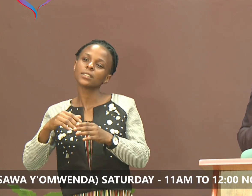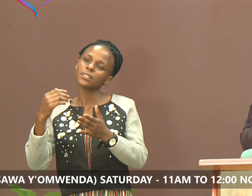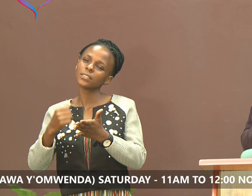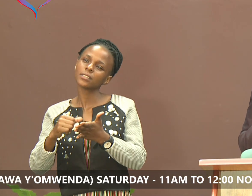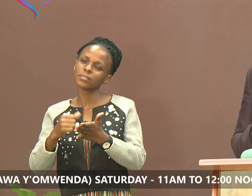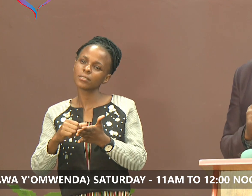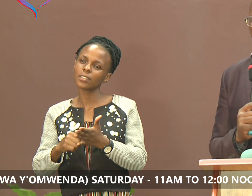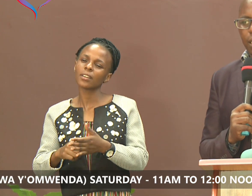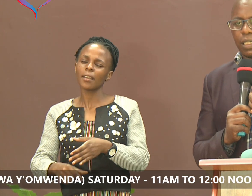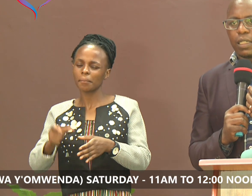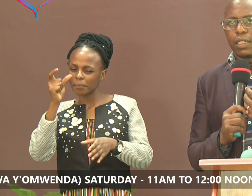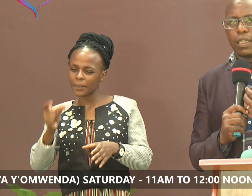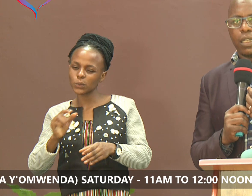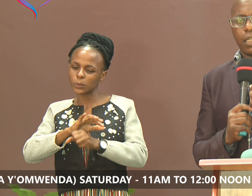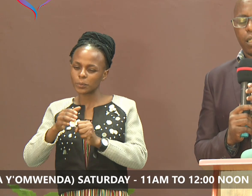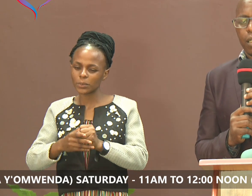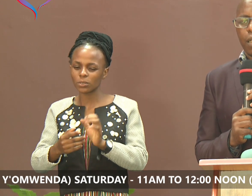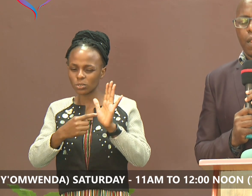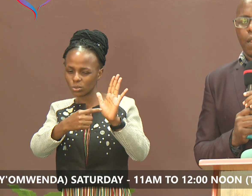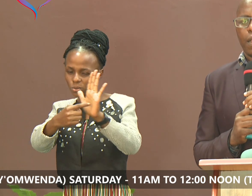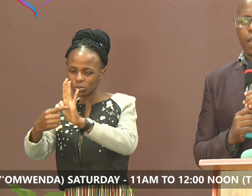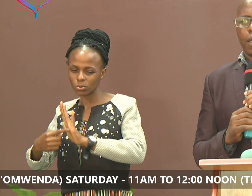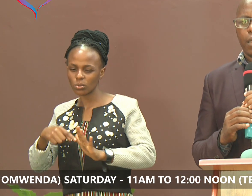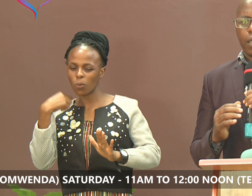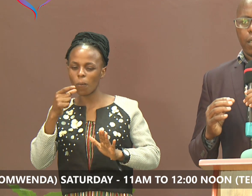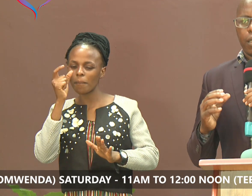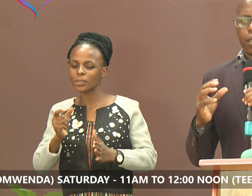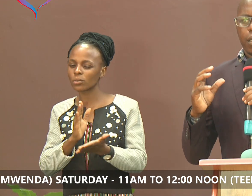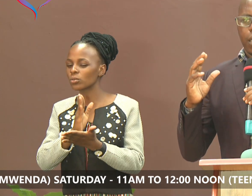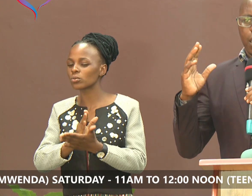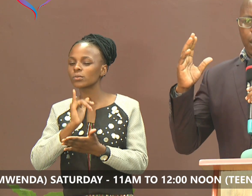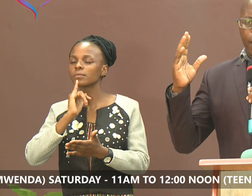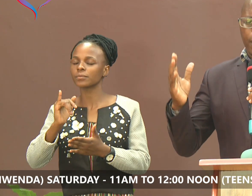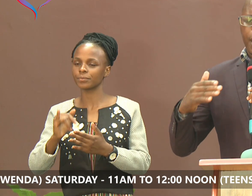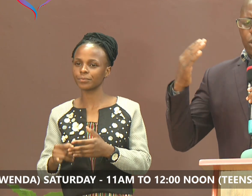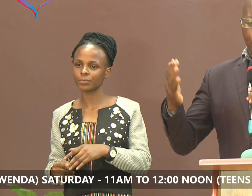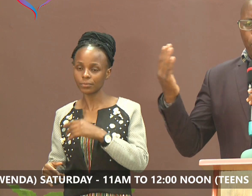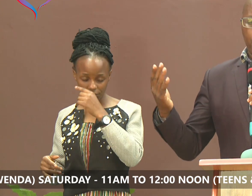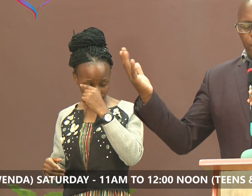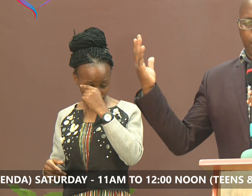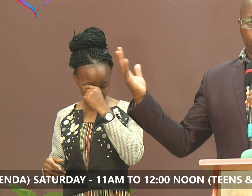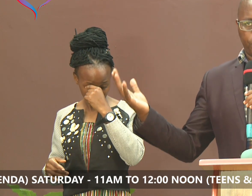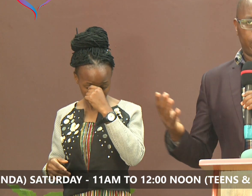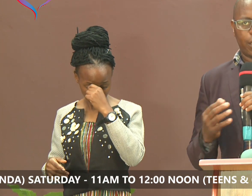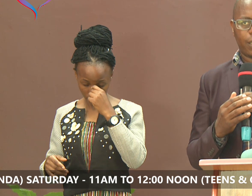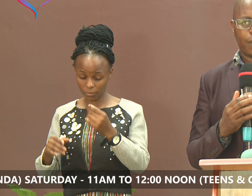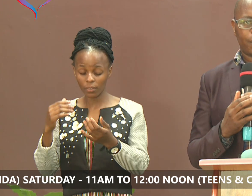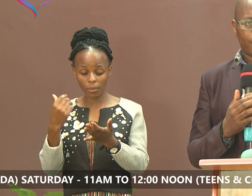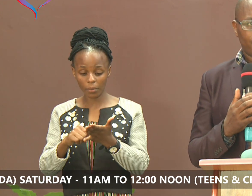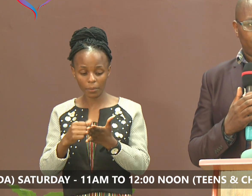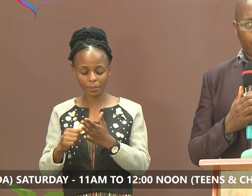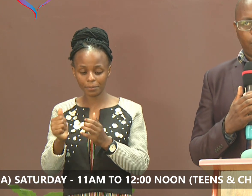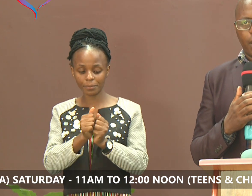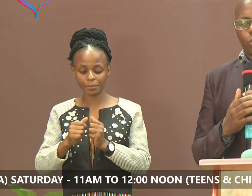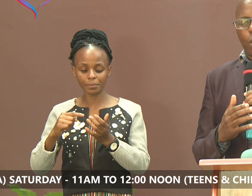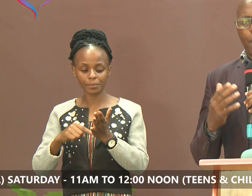who this person is. Essimu eno egezaako okuzimbulukusa n'okulaga omuntu ono kikyali. There is no problem with technology. Tewali buzibu